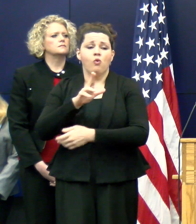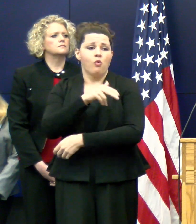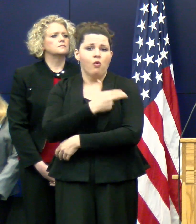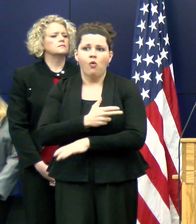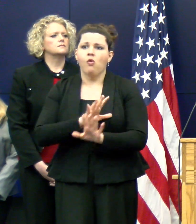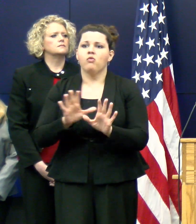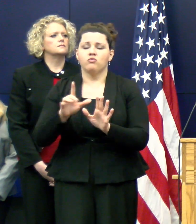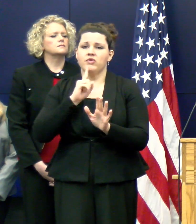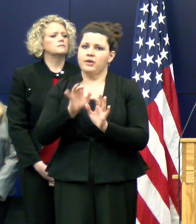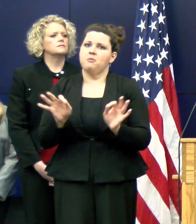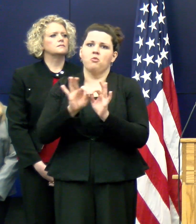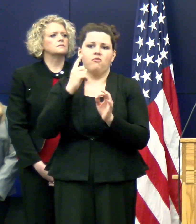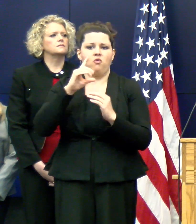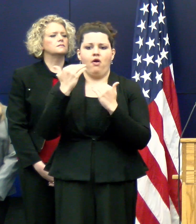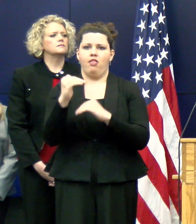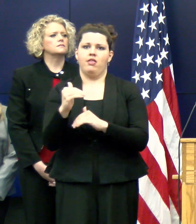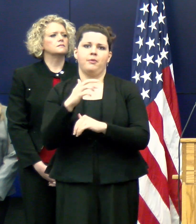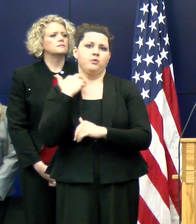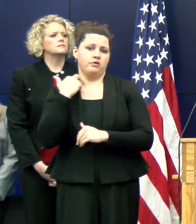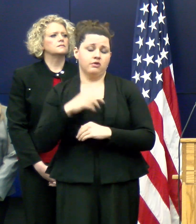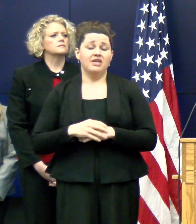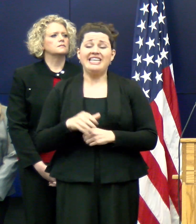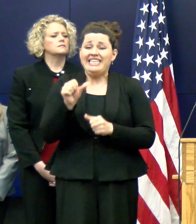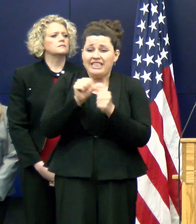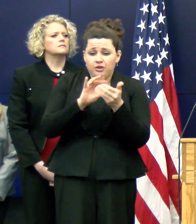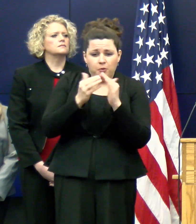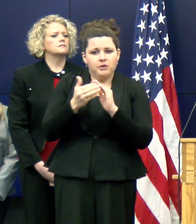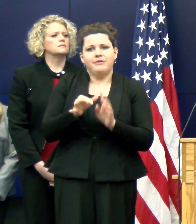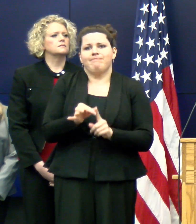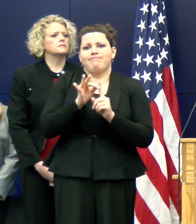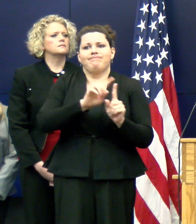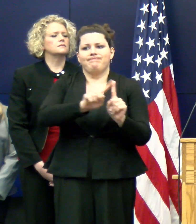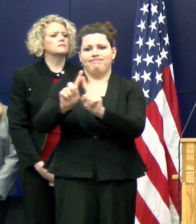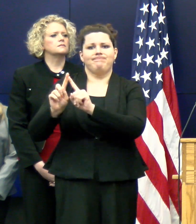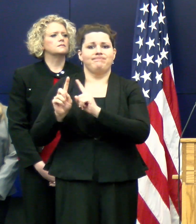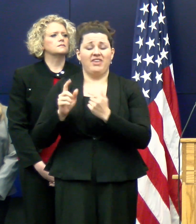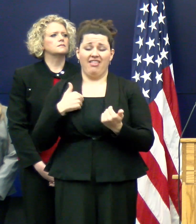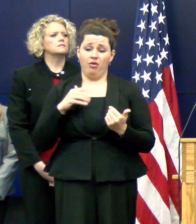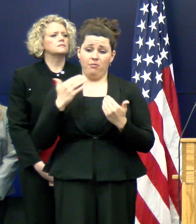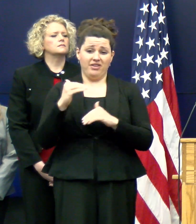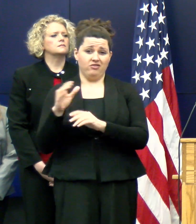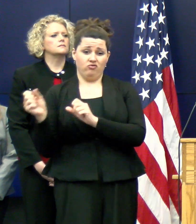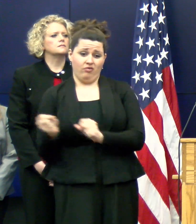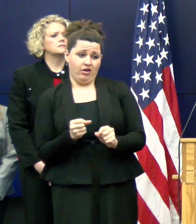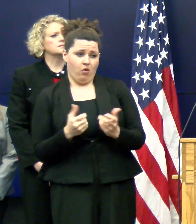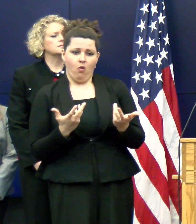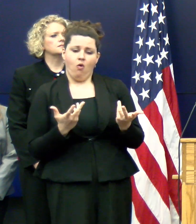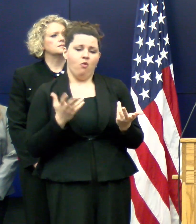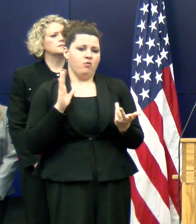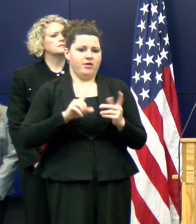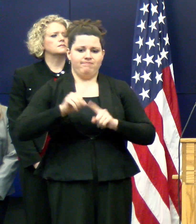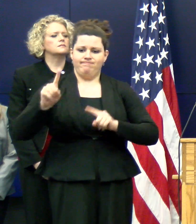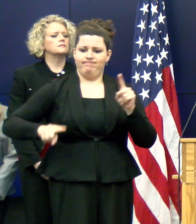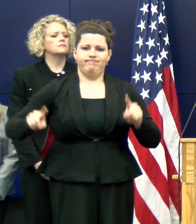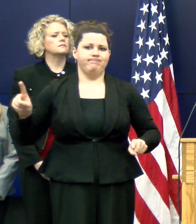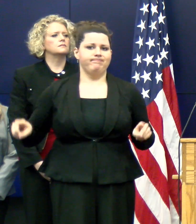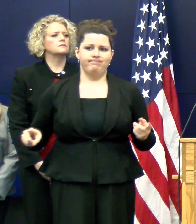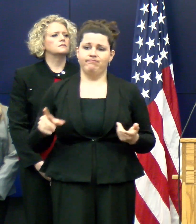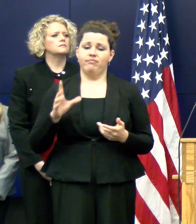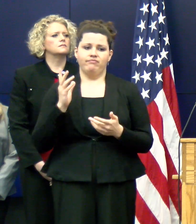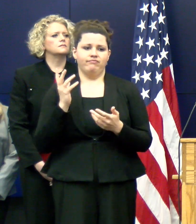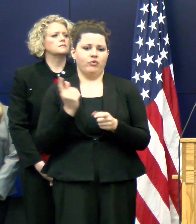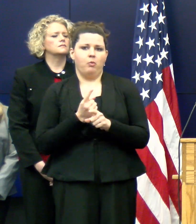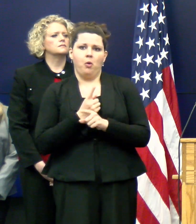strategies. Each community is going to be unique, and the mitigation strategies might vary by the community, what's appropriate for them as